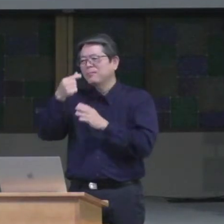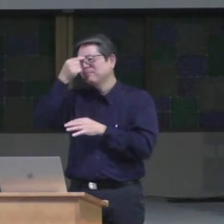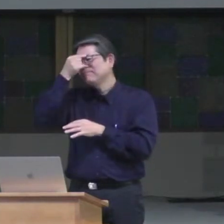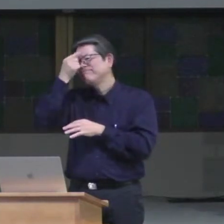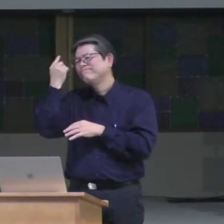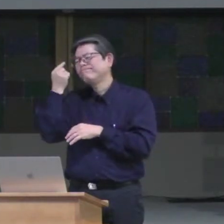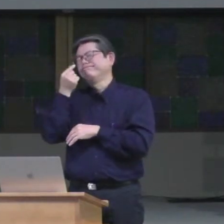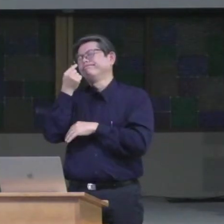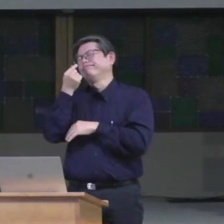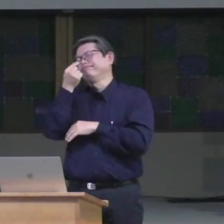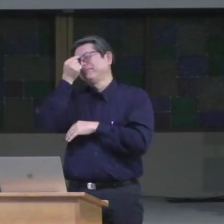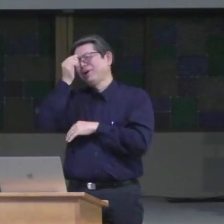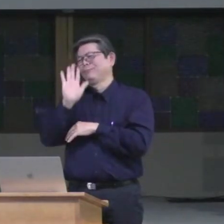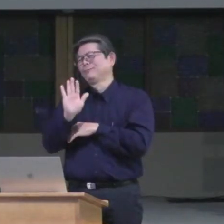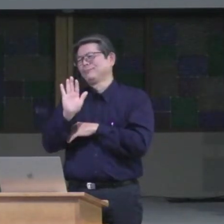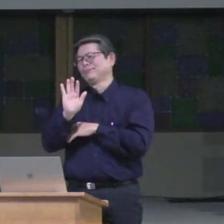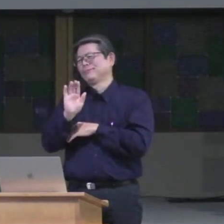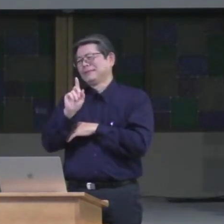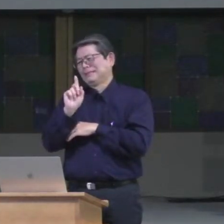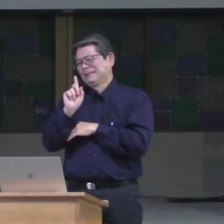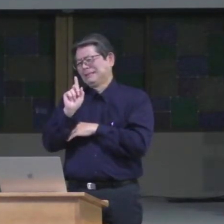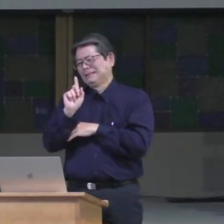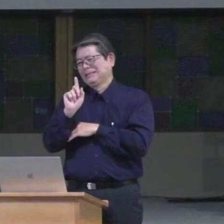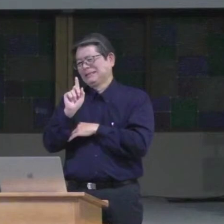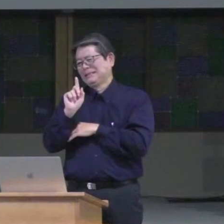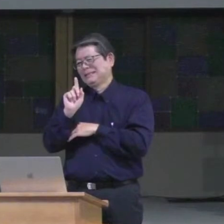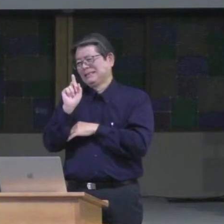If this was a deaf church, we'd have a big problem. What would that be?